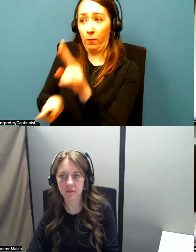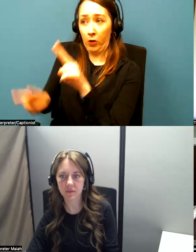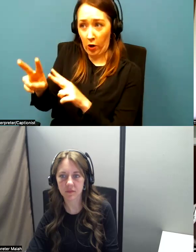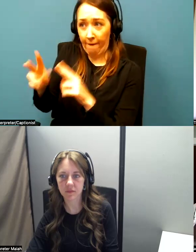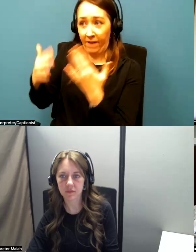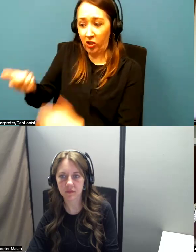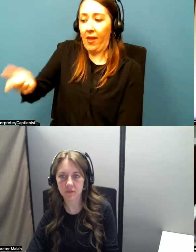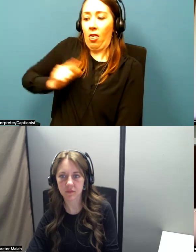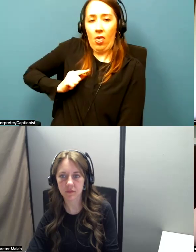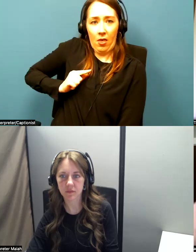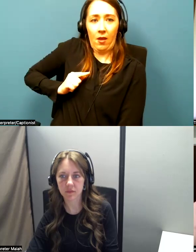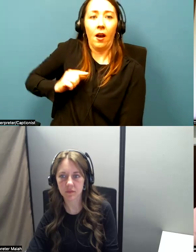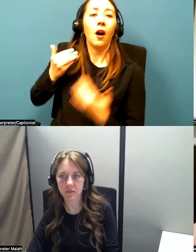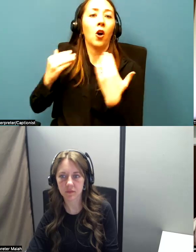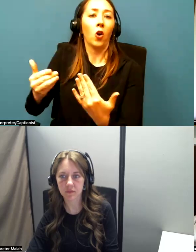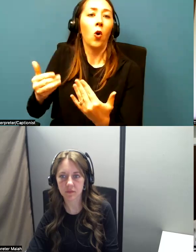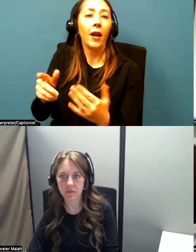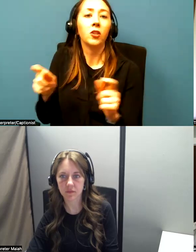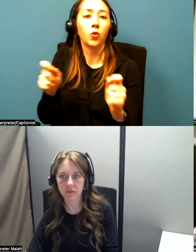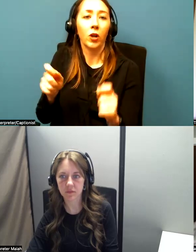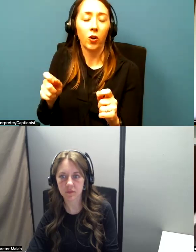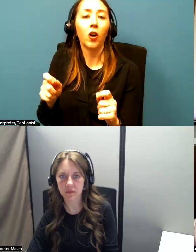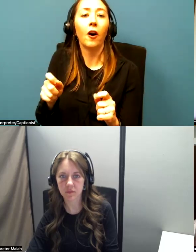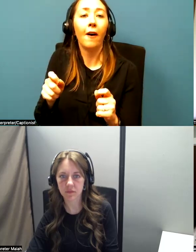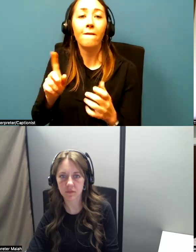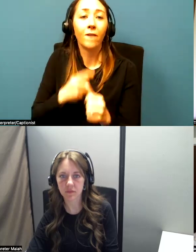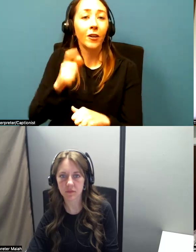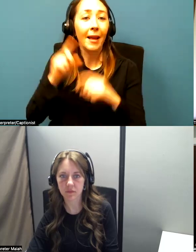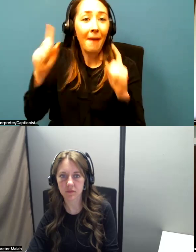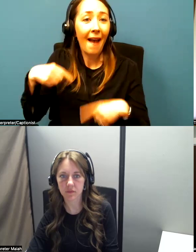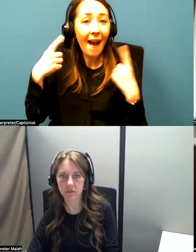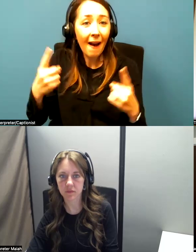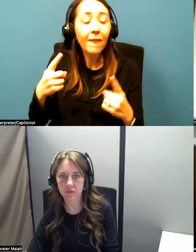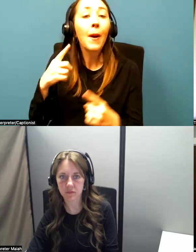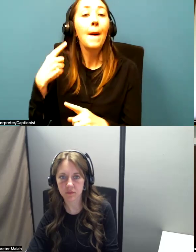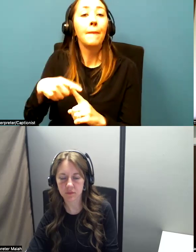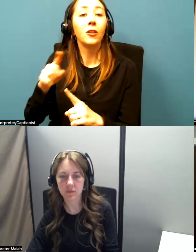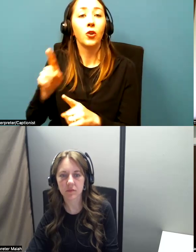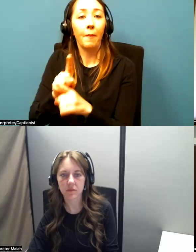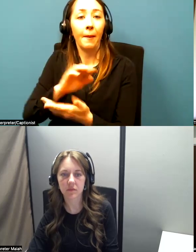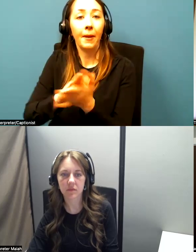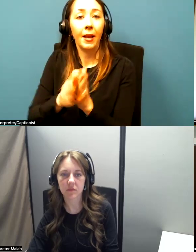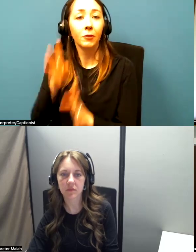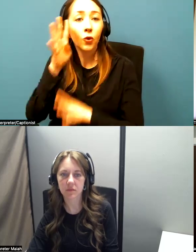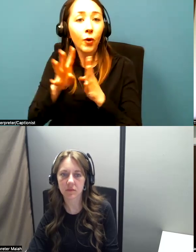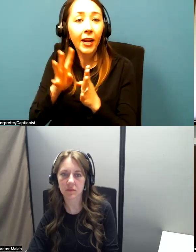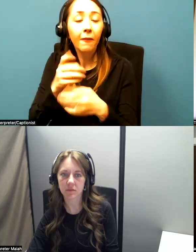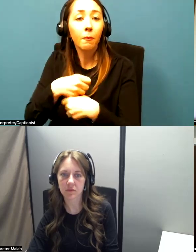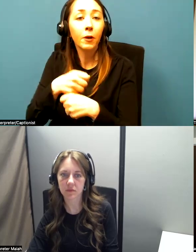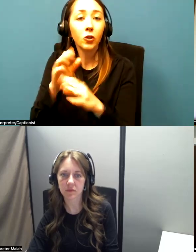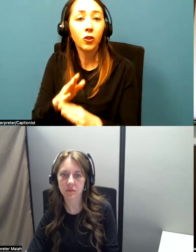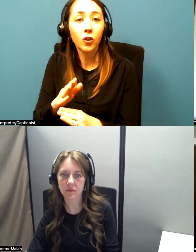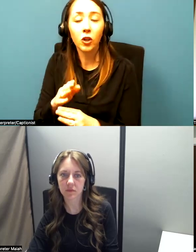give that shadow her directorial debut, and her mentor becomes a creative producer to be there to have her